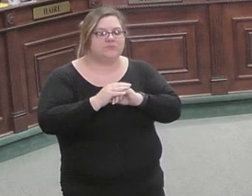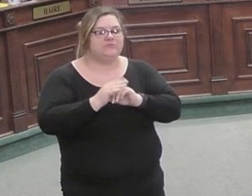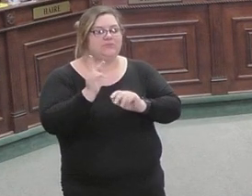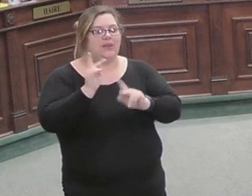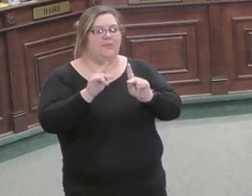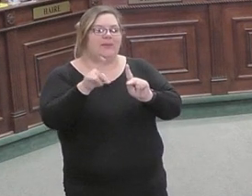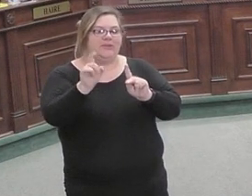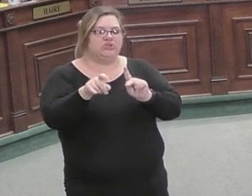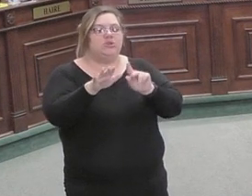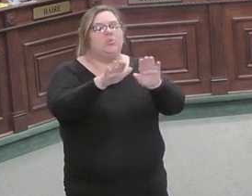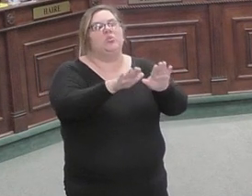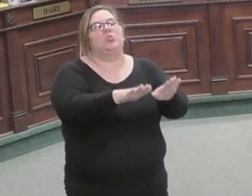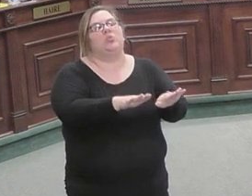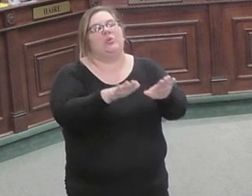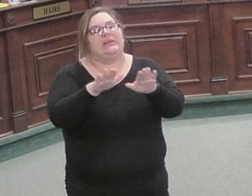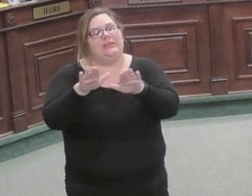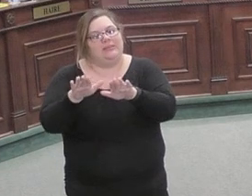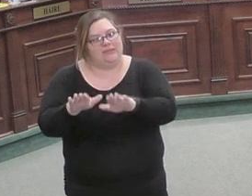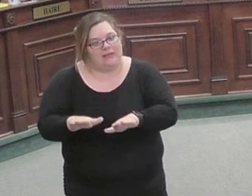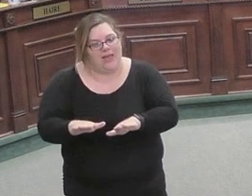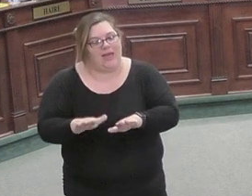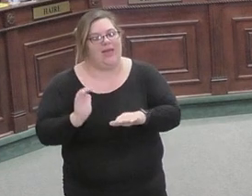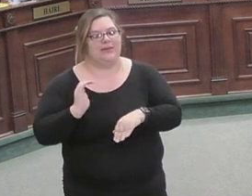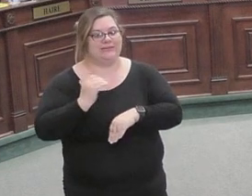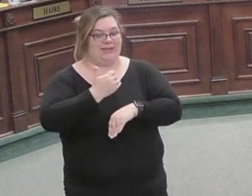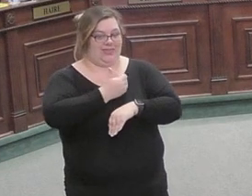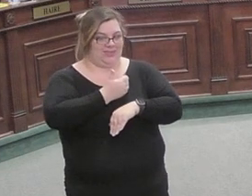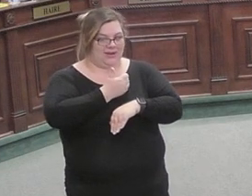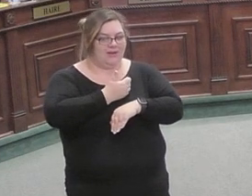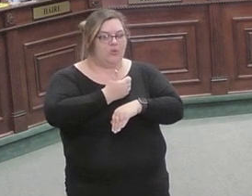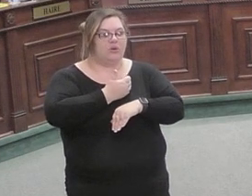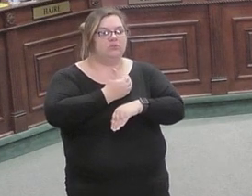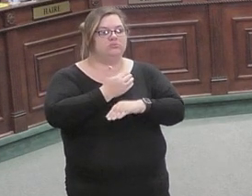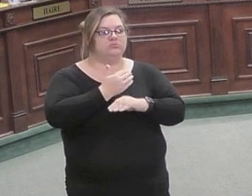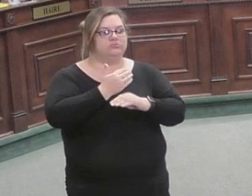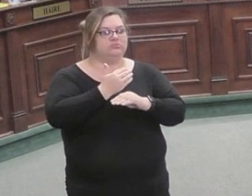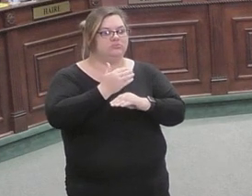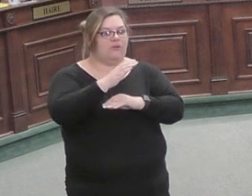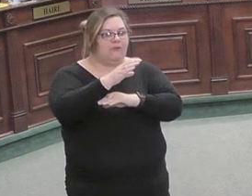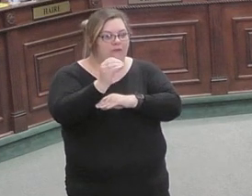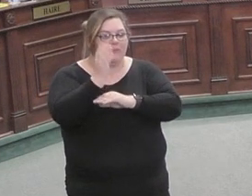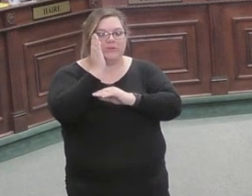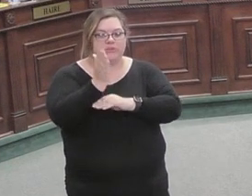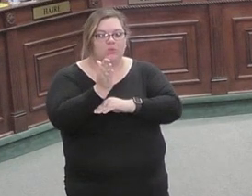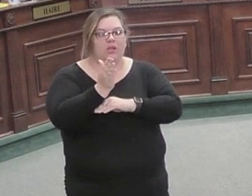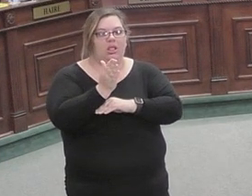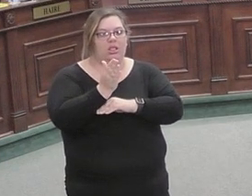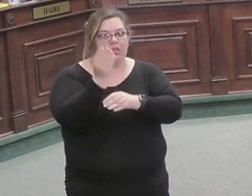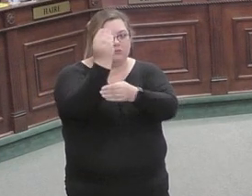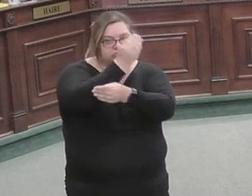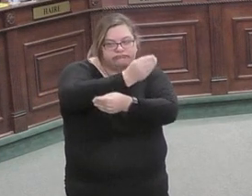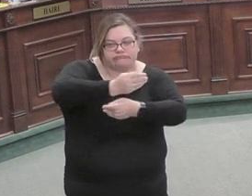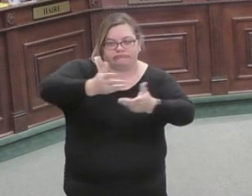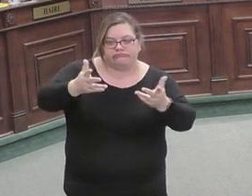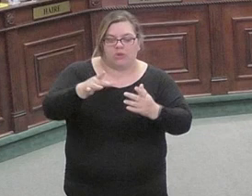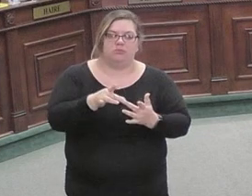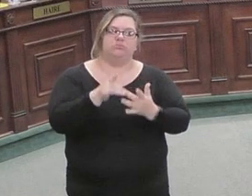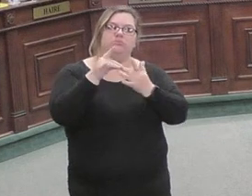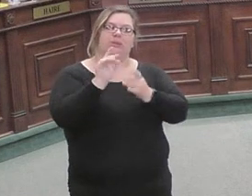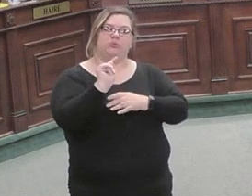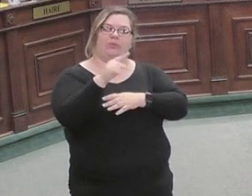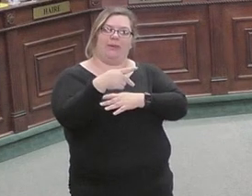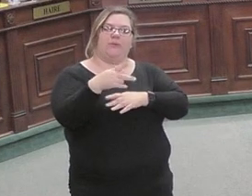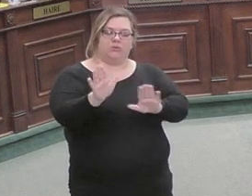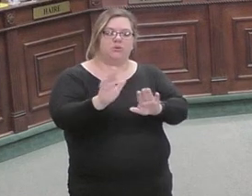people should relax, that our suppliers, with the exception of the toilet paper, have a steady supply of